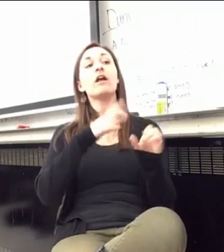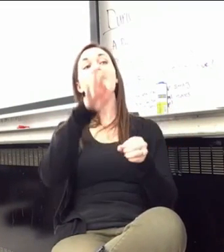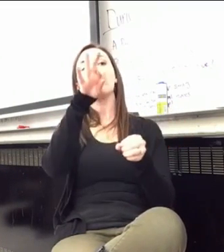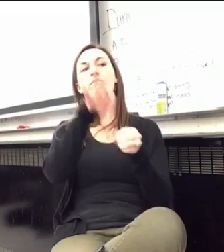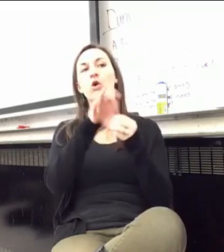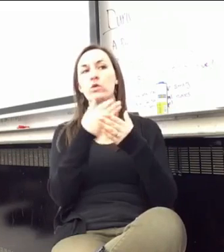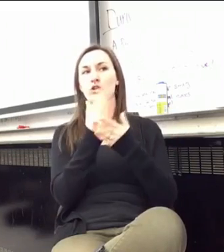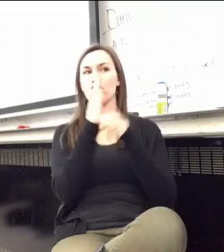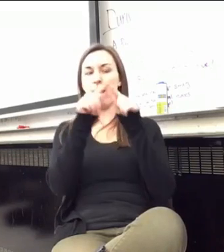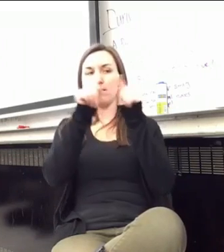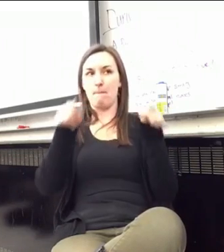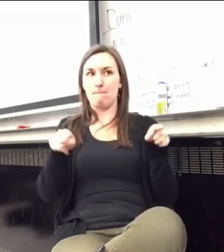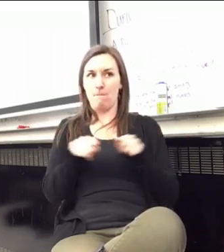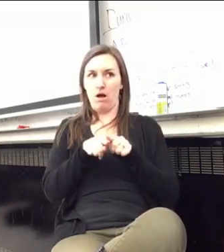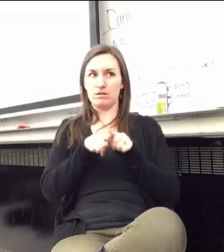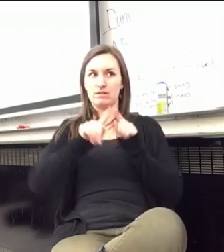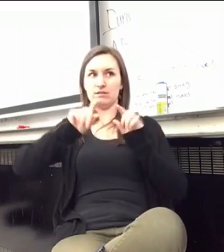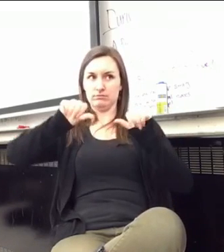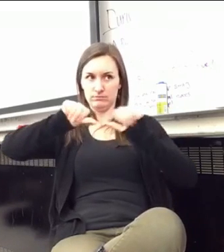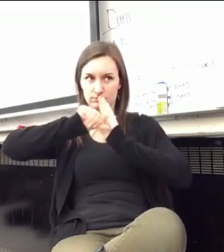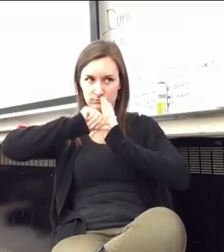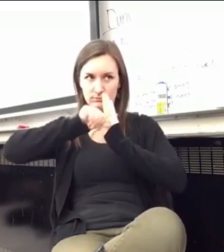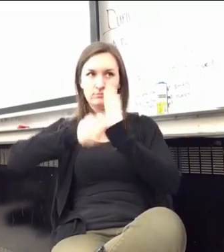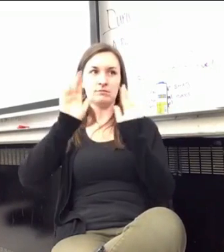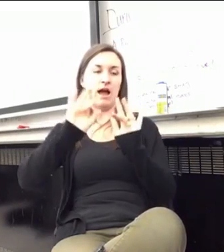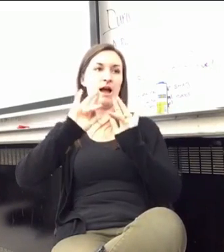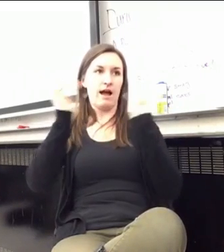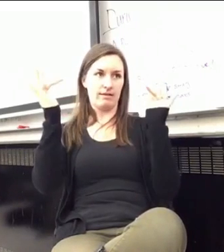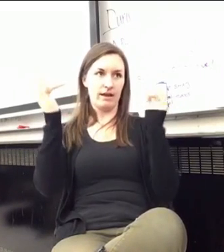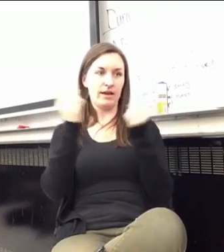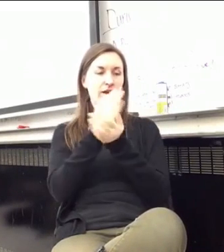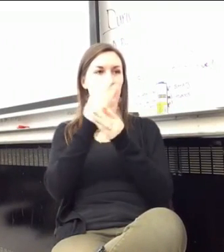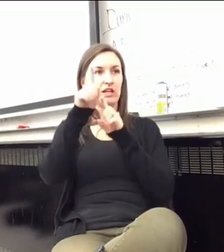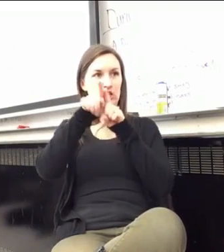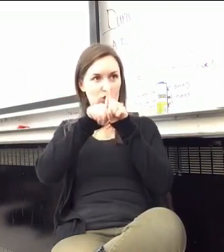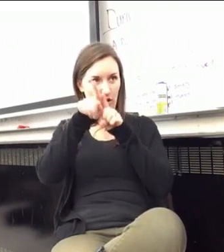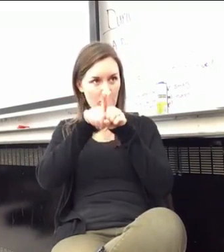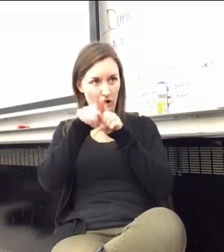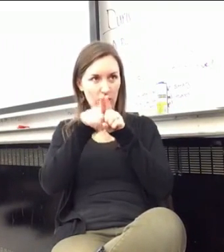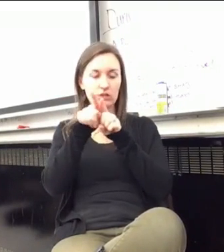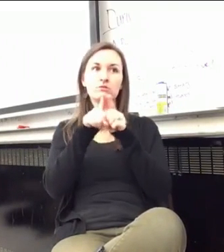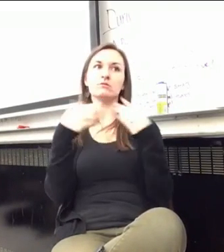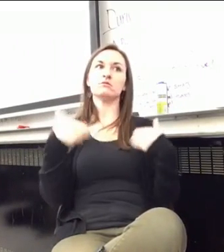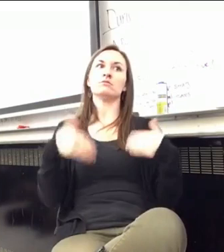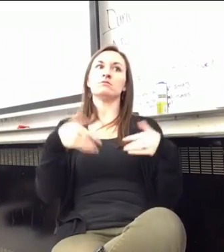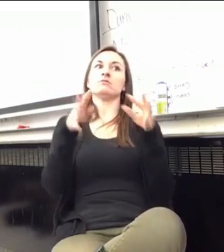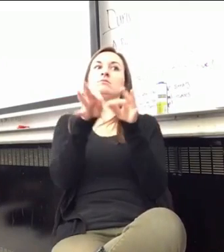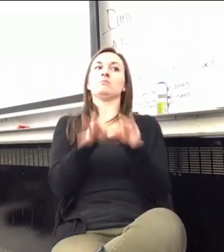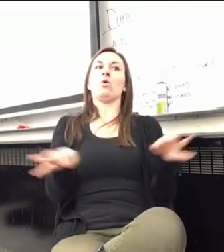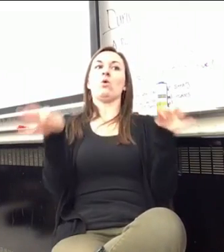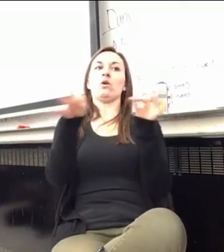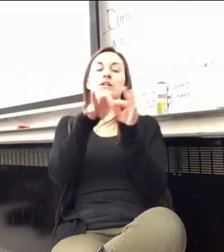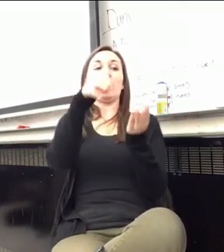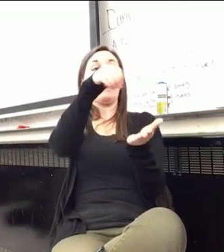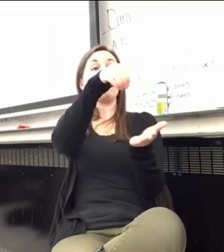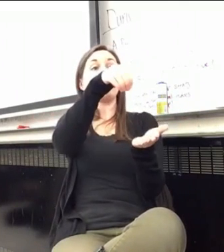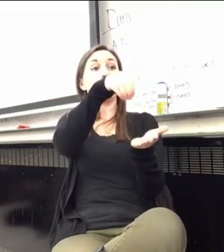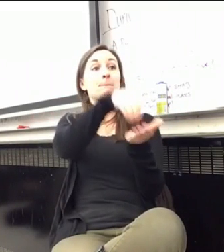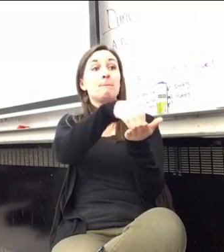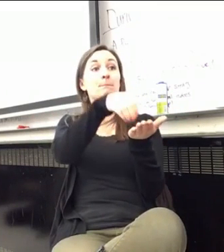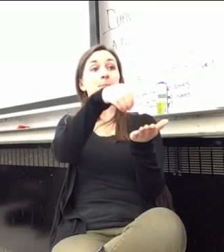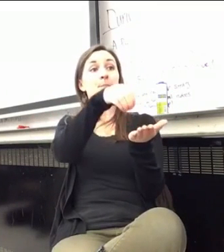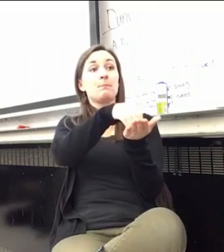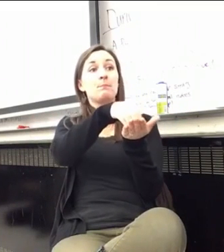If you will then star this box, and if you will write next to it, key